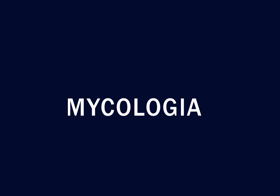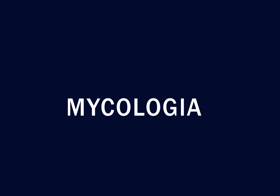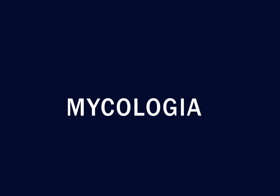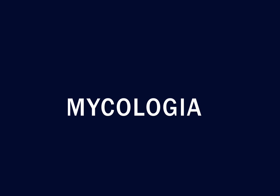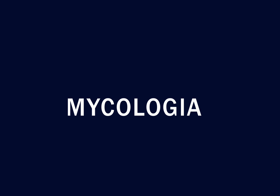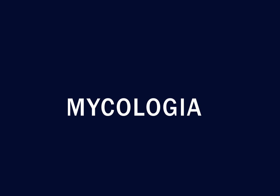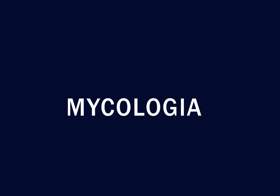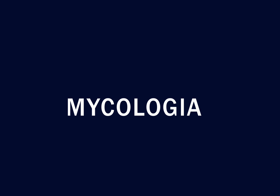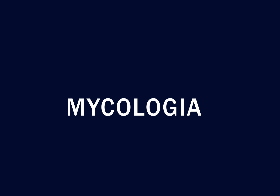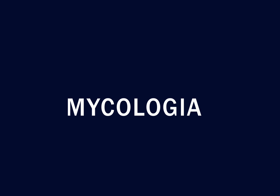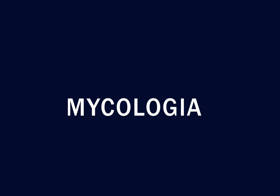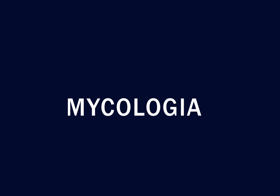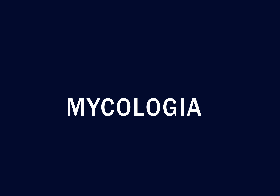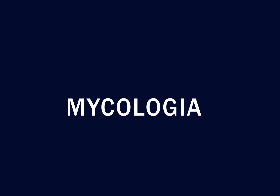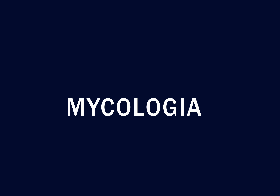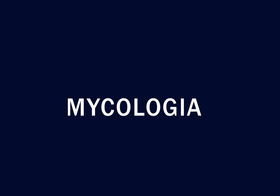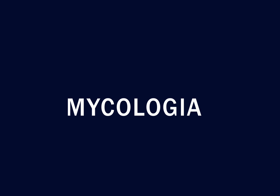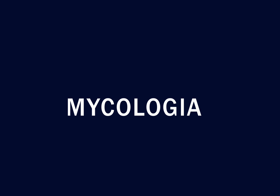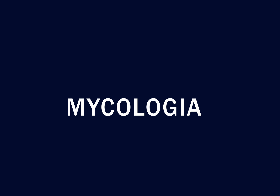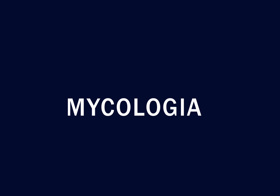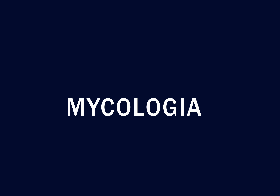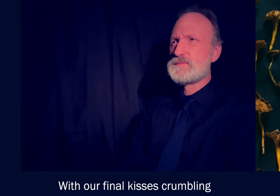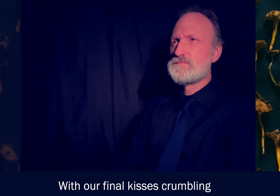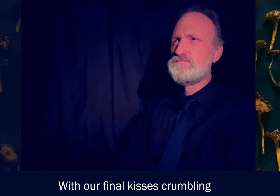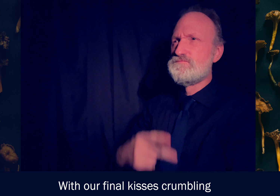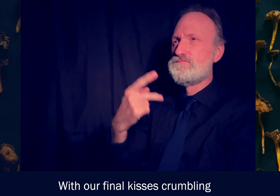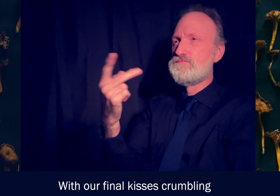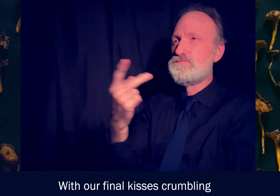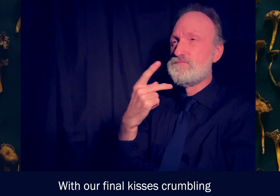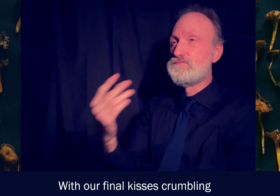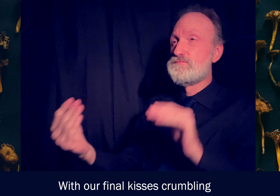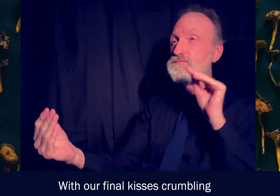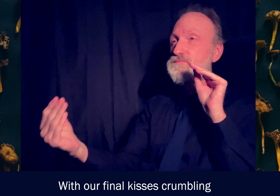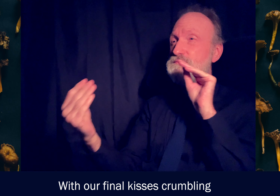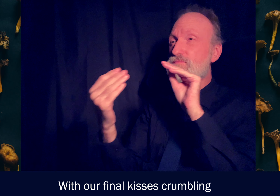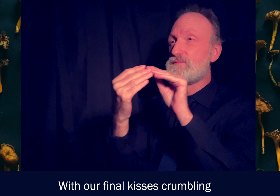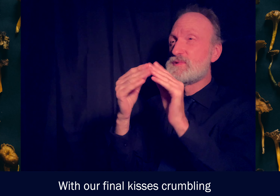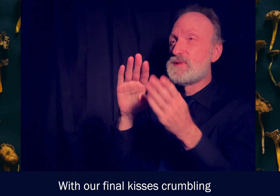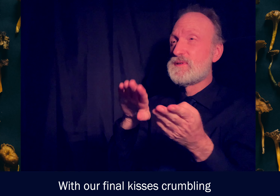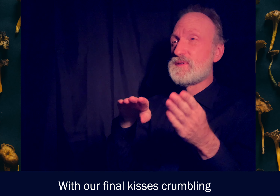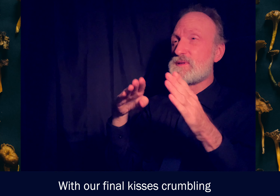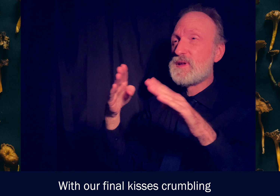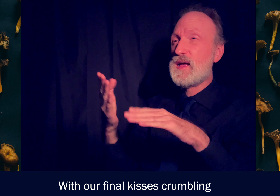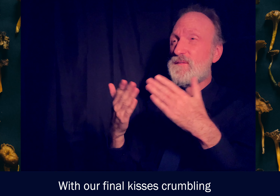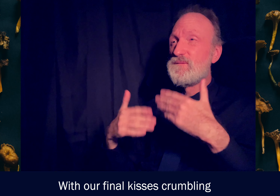Mycologia, with our final kisses crumbling